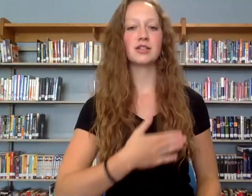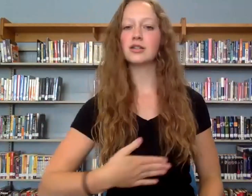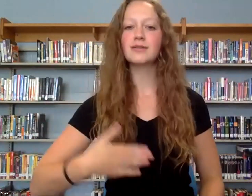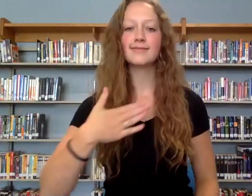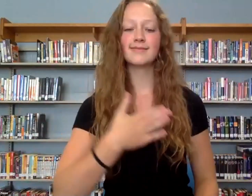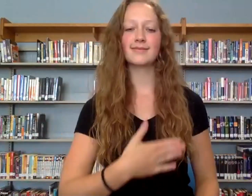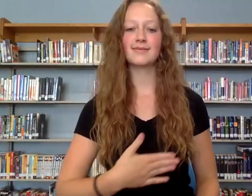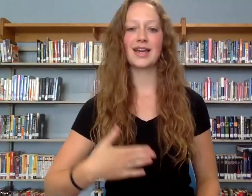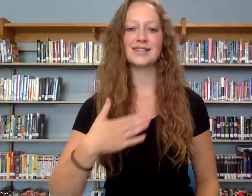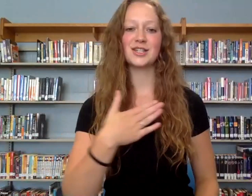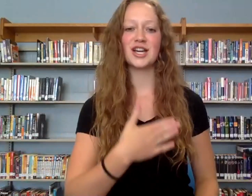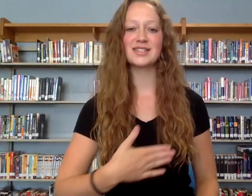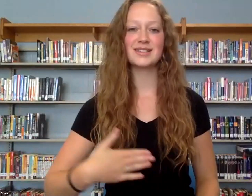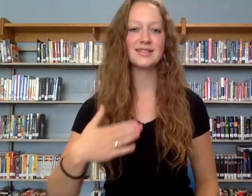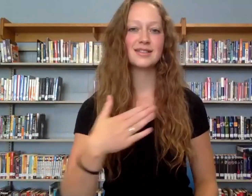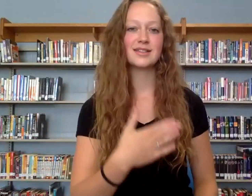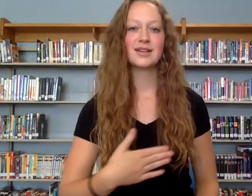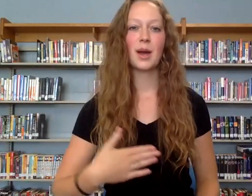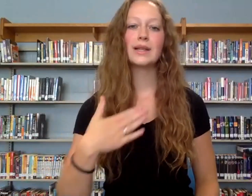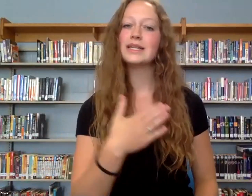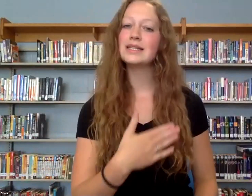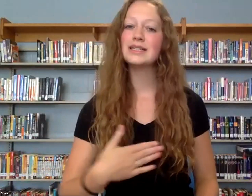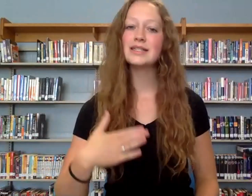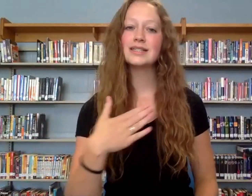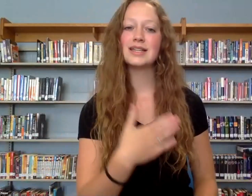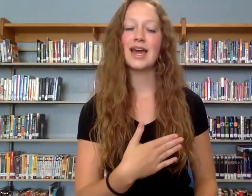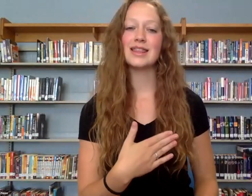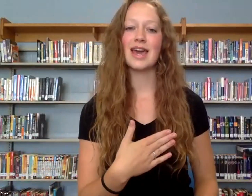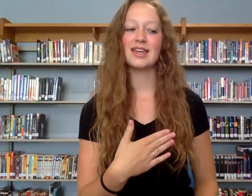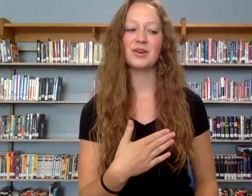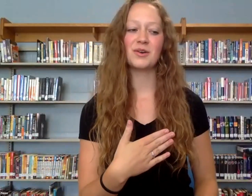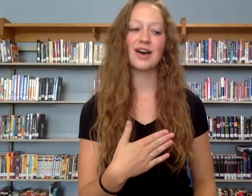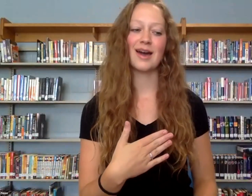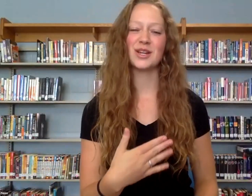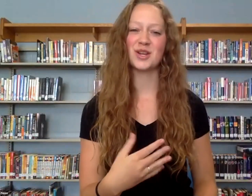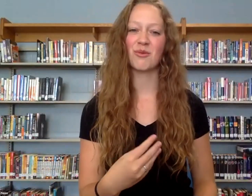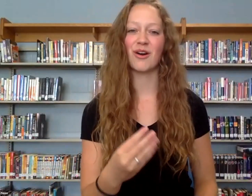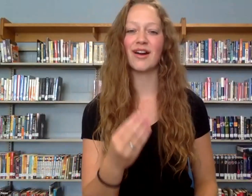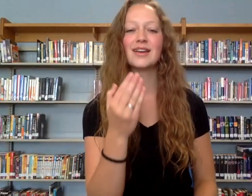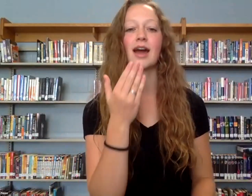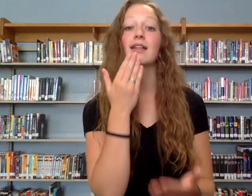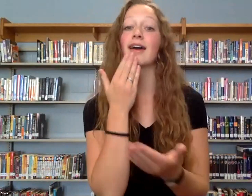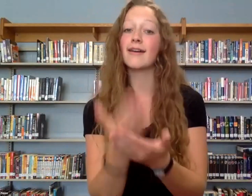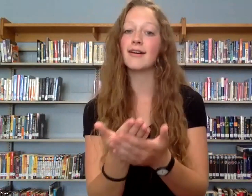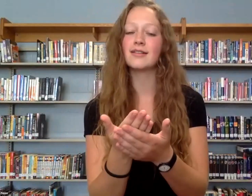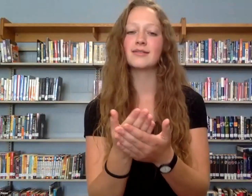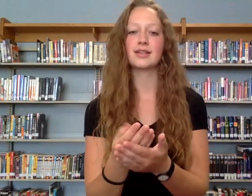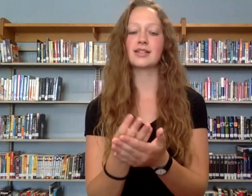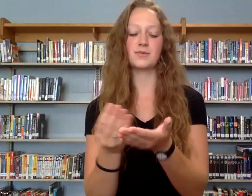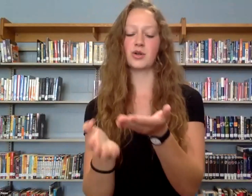circle against your chest. Please. And thank you. I mentioned before, kind of like good, except you don't have